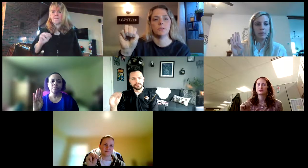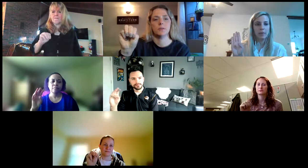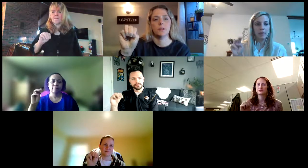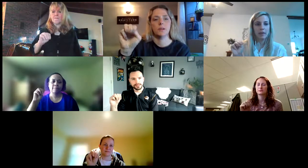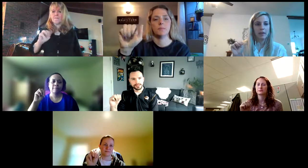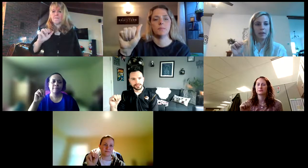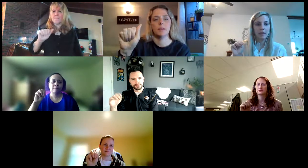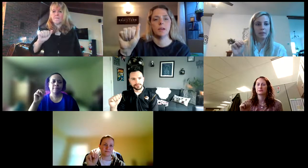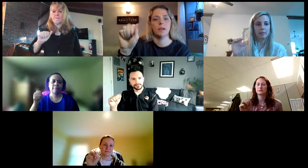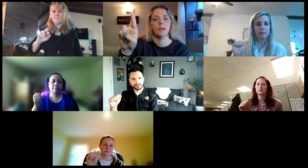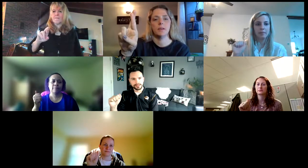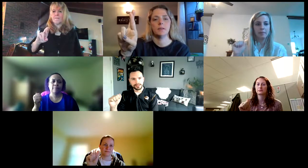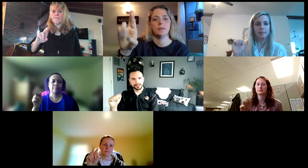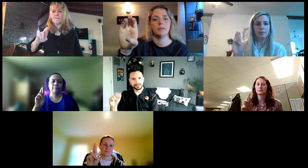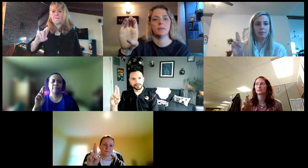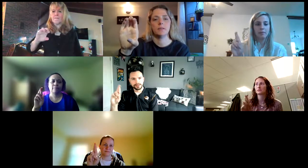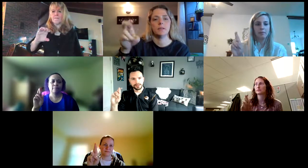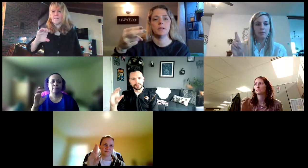March,